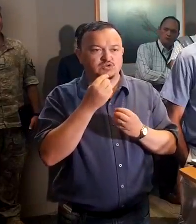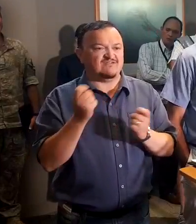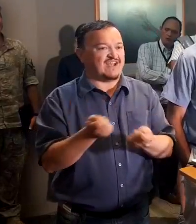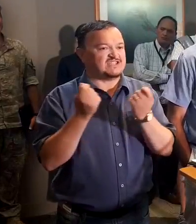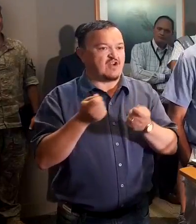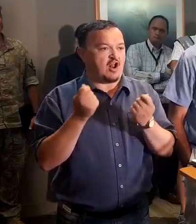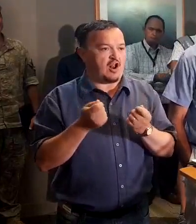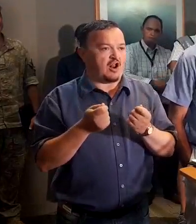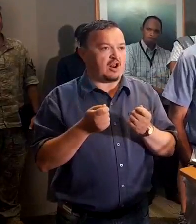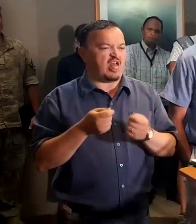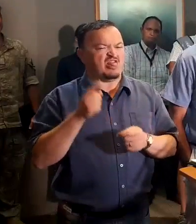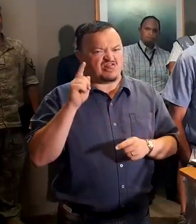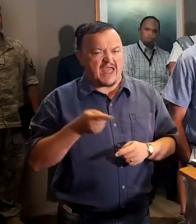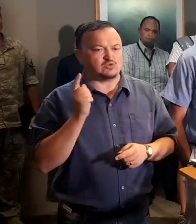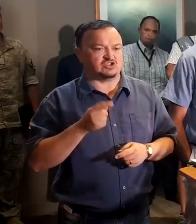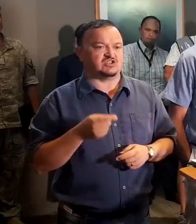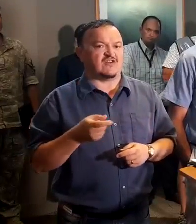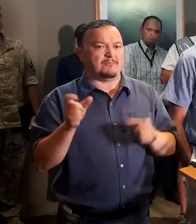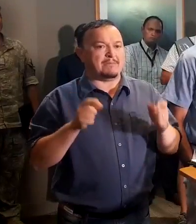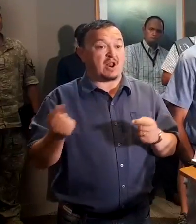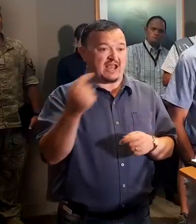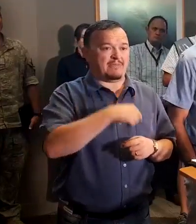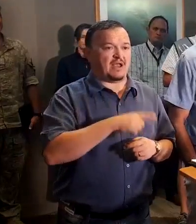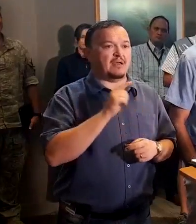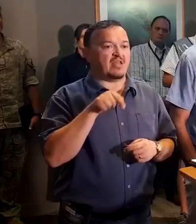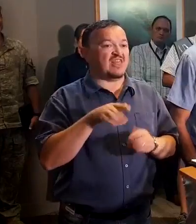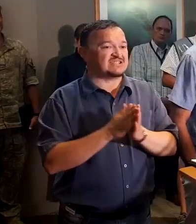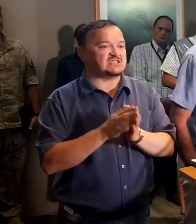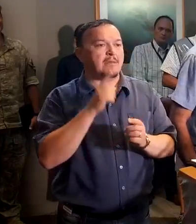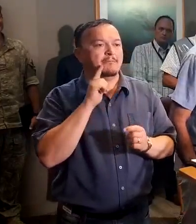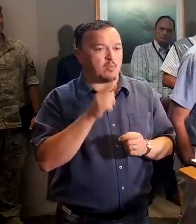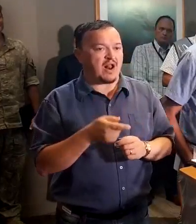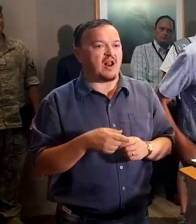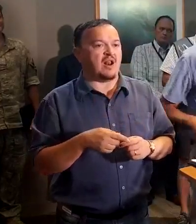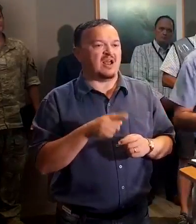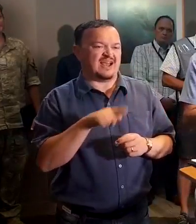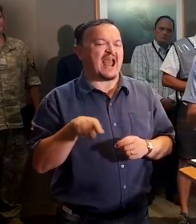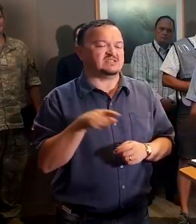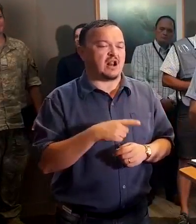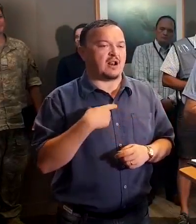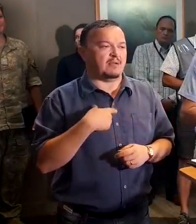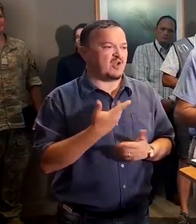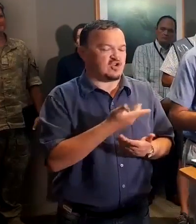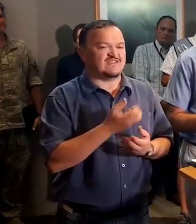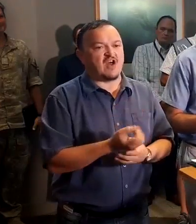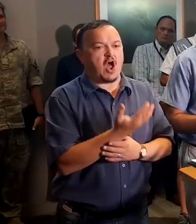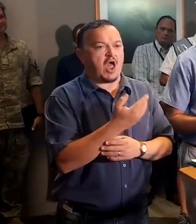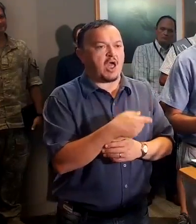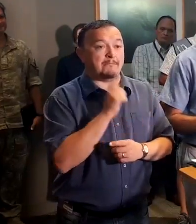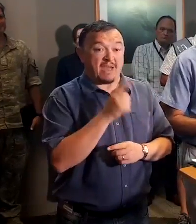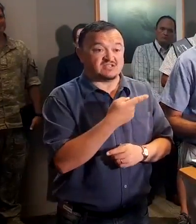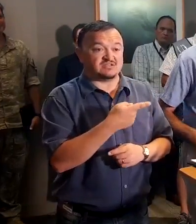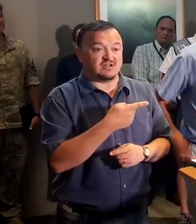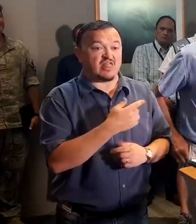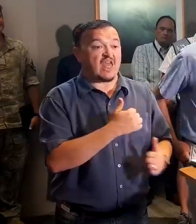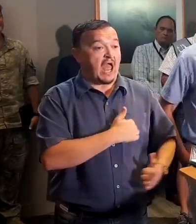this Sunday. However, one of the star attractions was the New Zealand Army Band, and they are still going to be here. They're